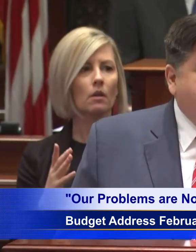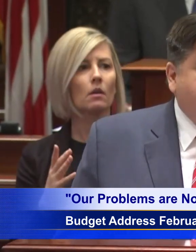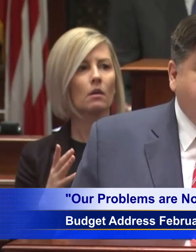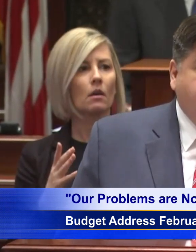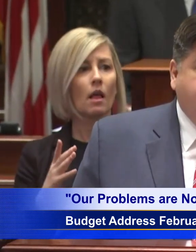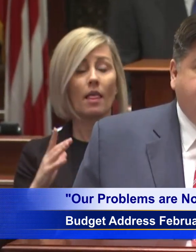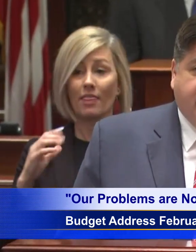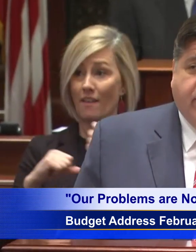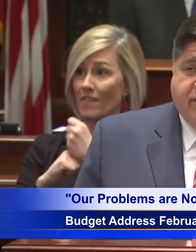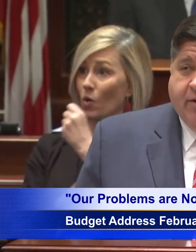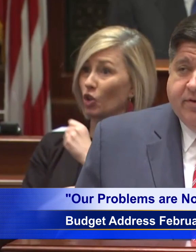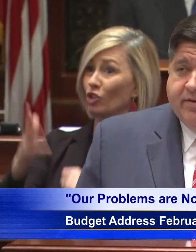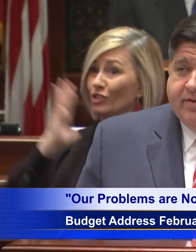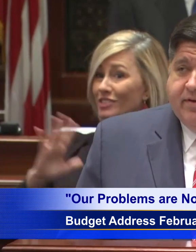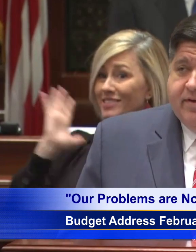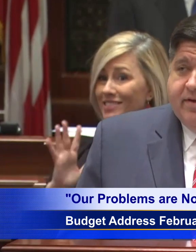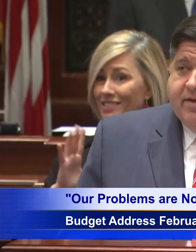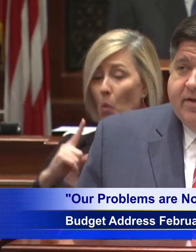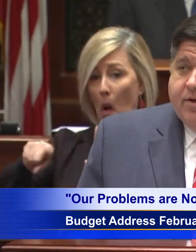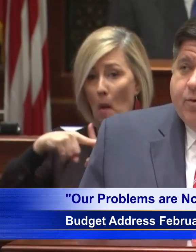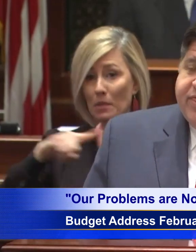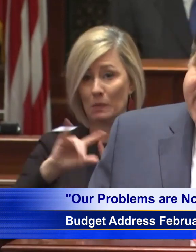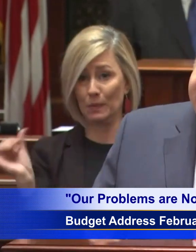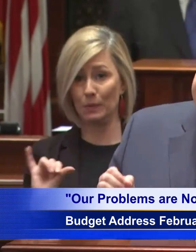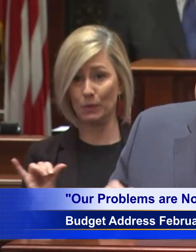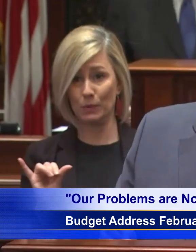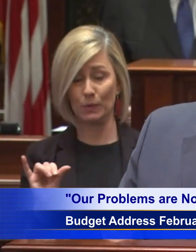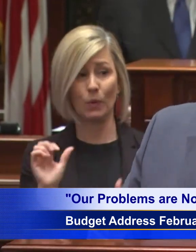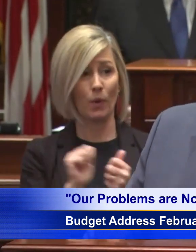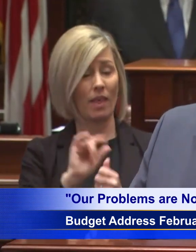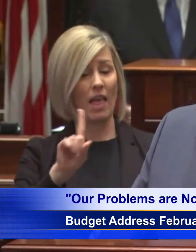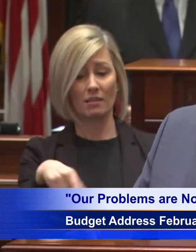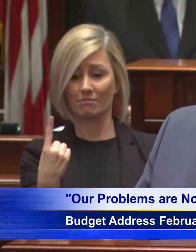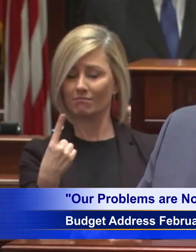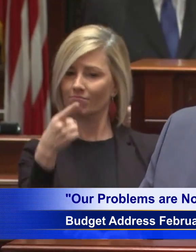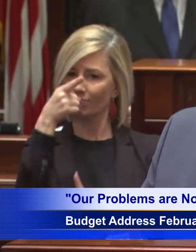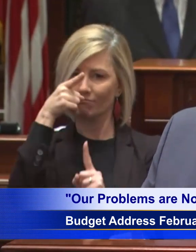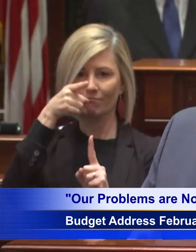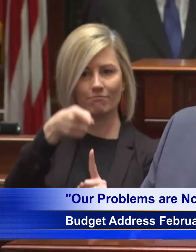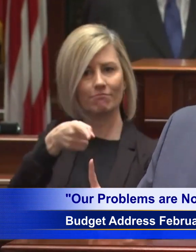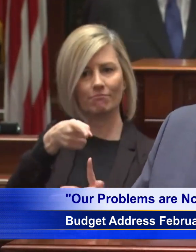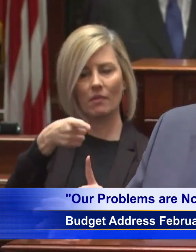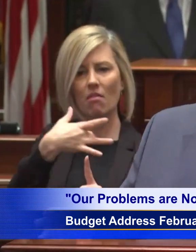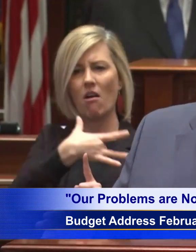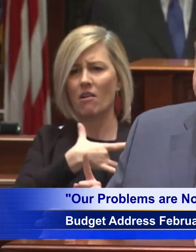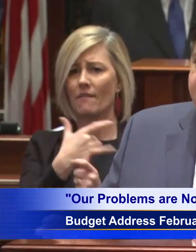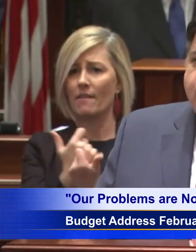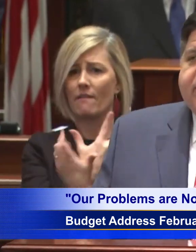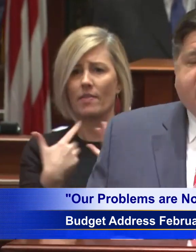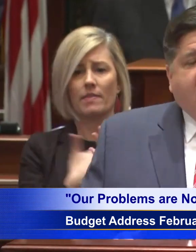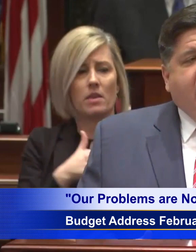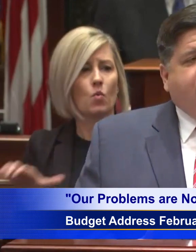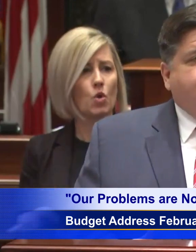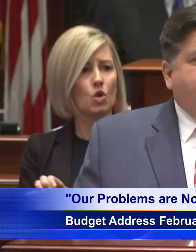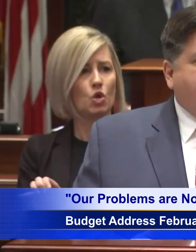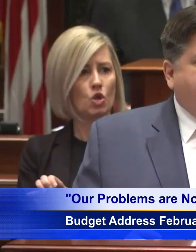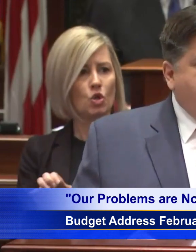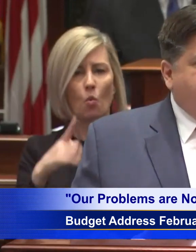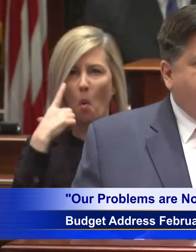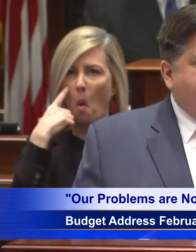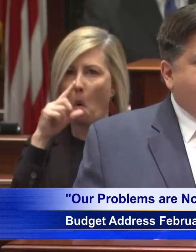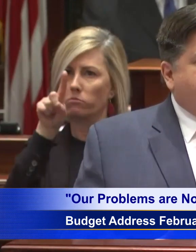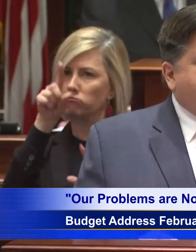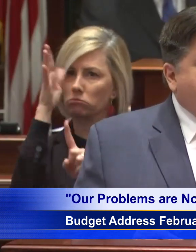optimists too, it turns out. With that singular focus at the heart of all that we do, with an eye to